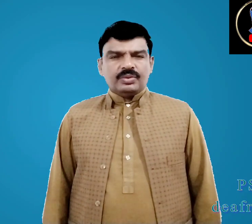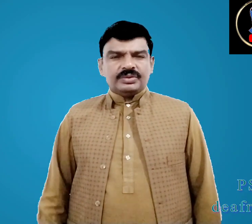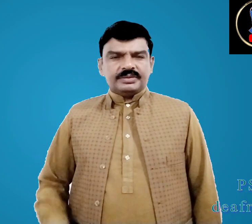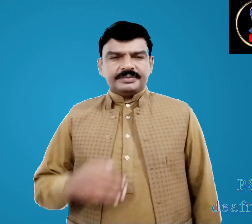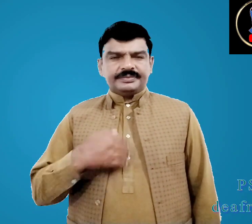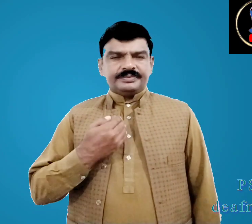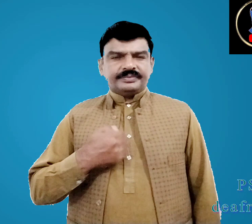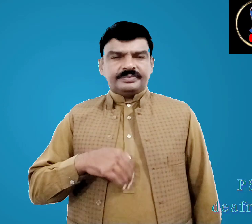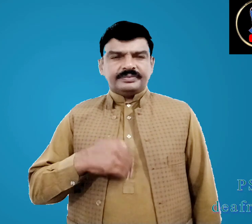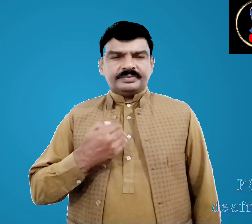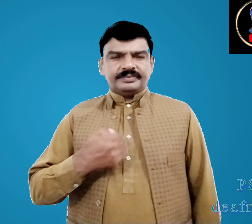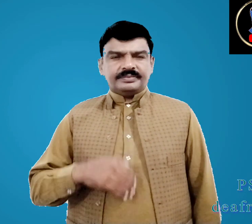own,